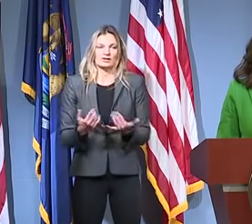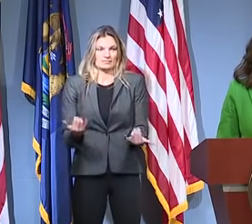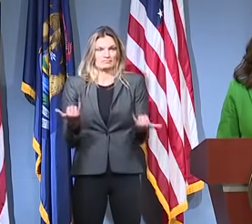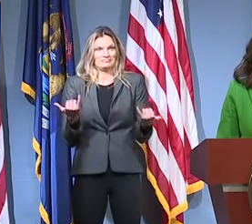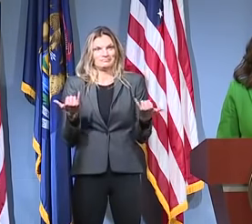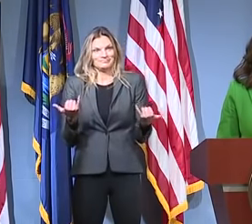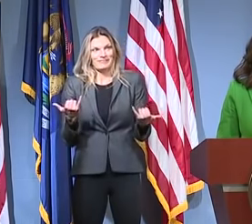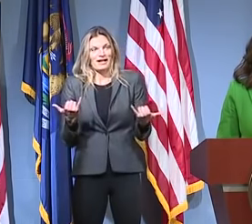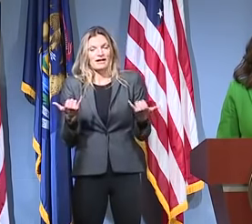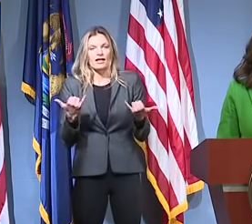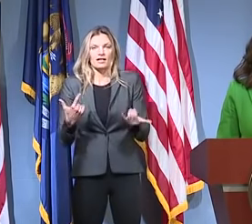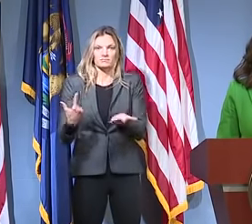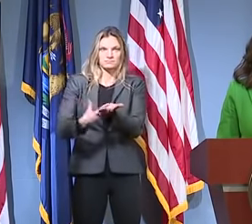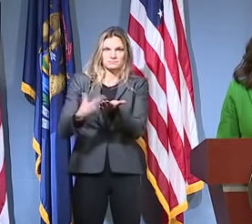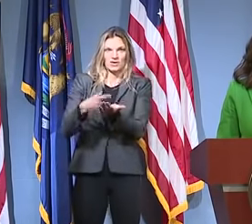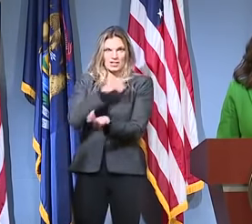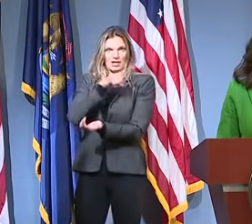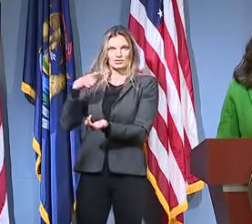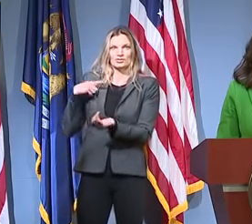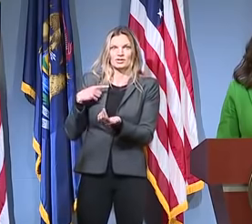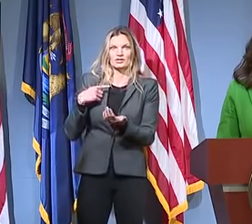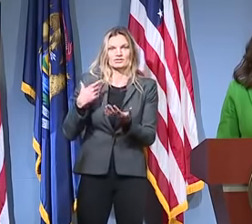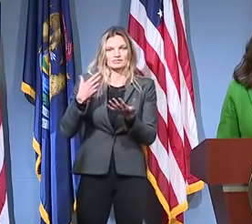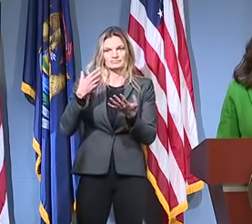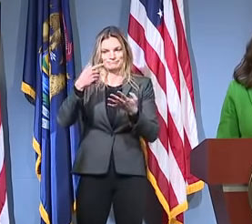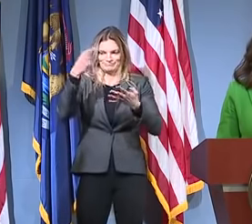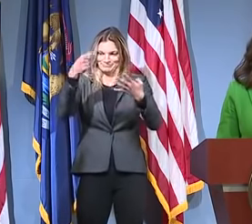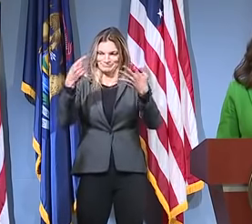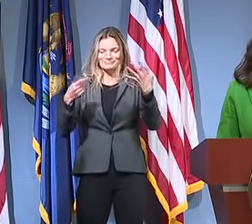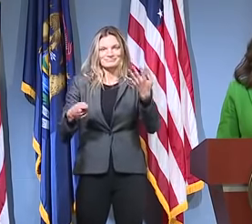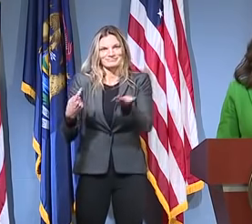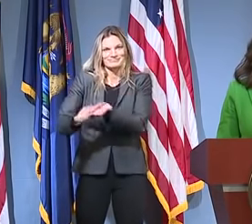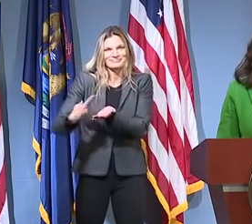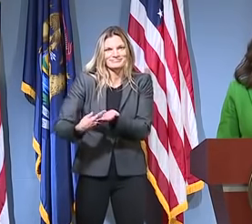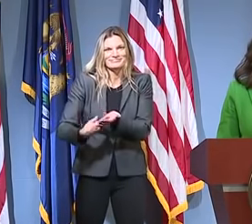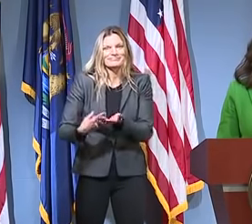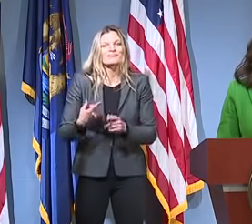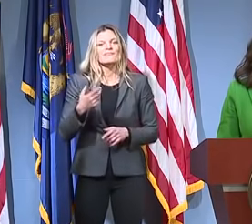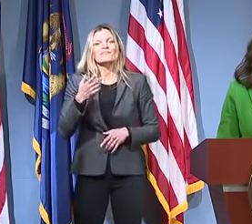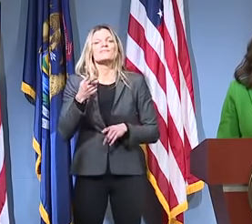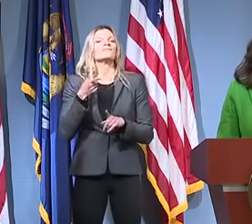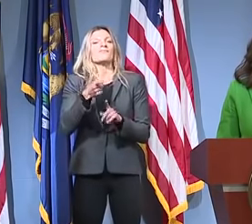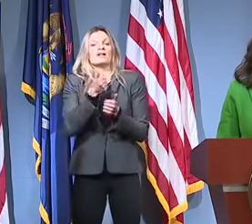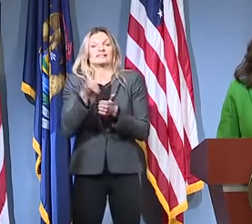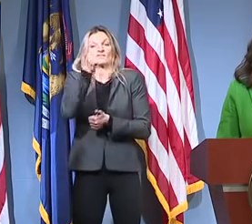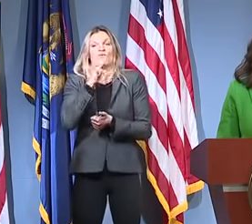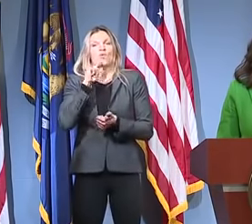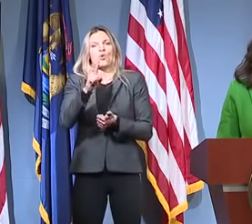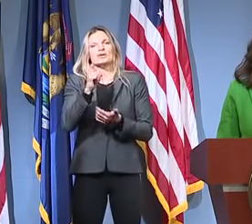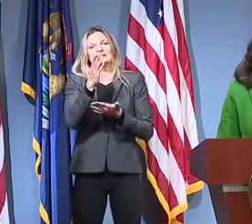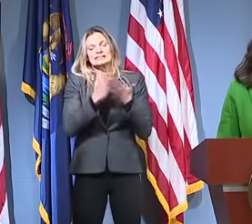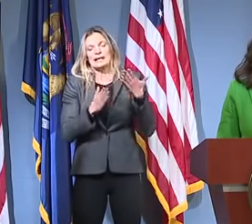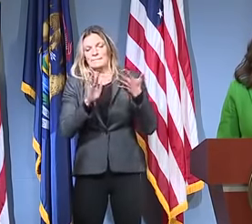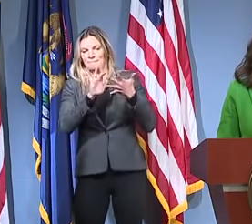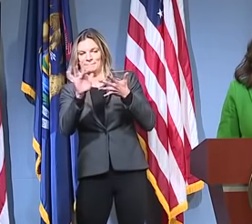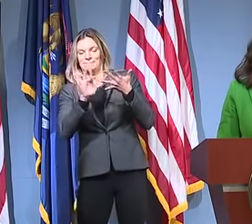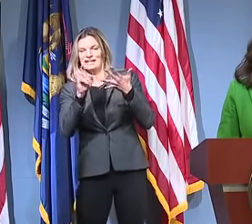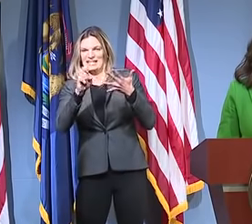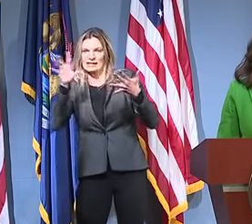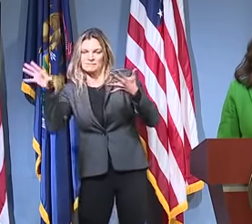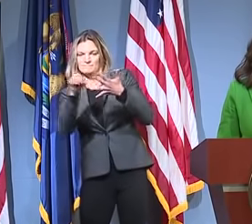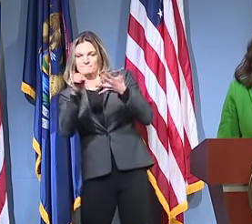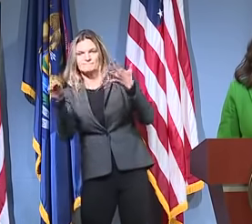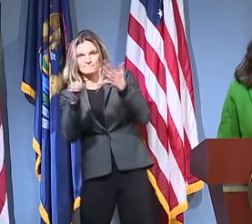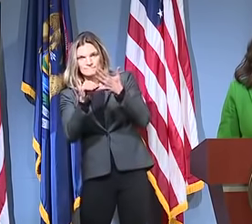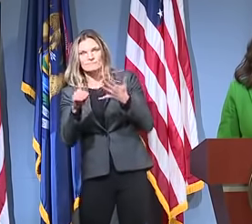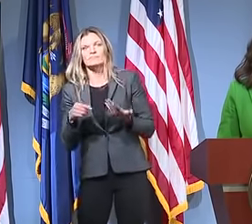midst of conversation with the legislature about a few things that were not addressed in the executive order, and we've not finalized it. I would